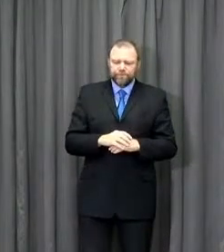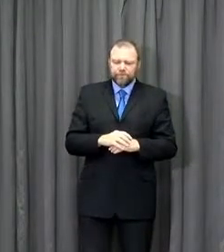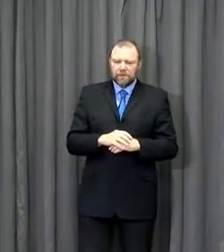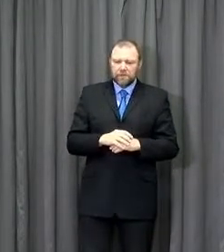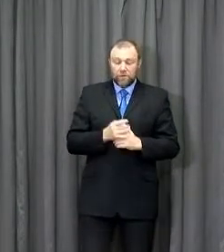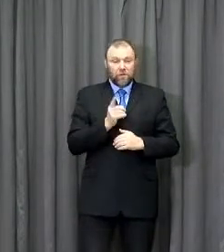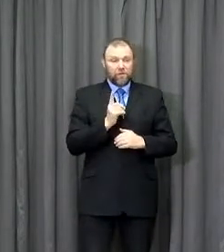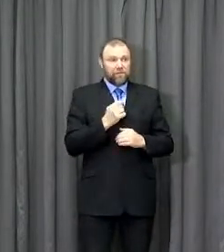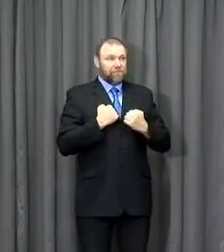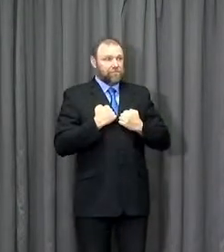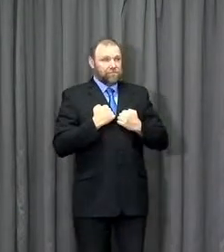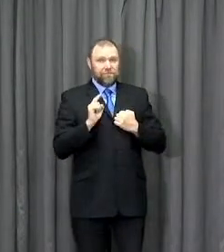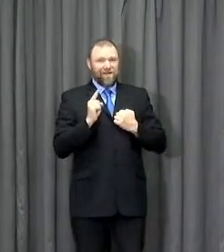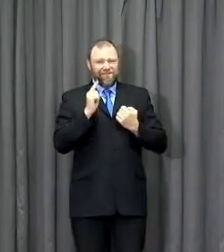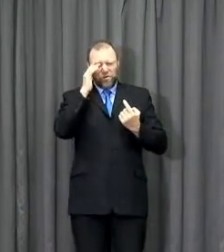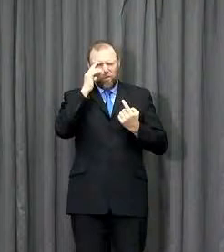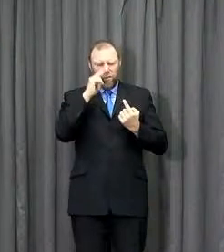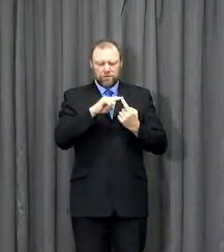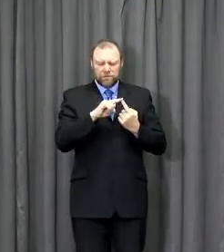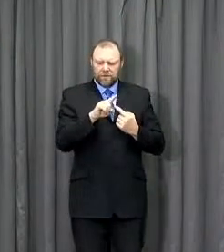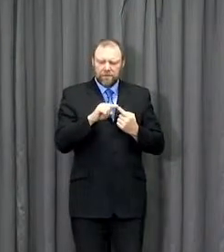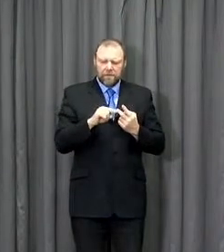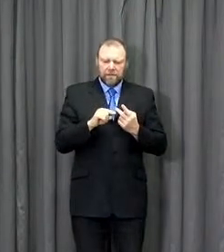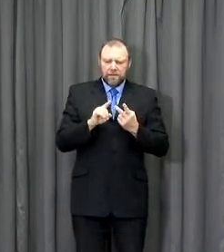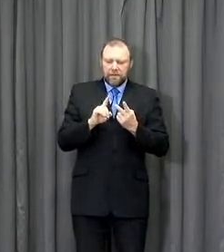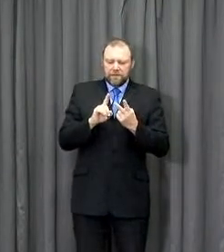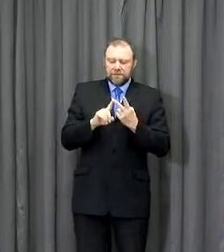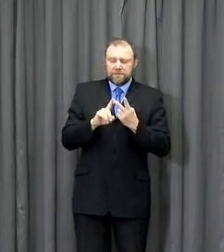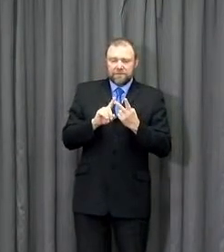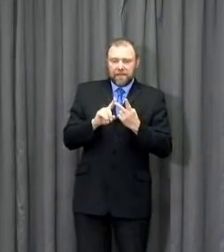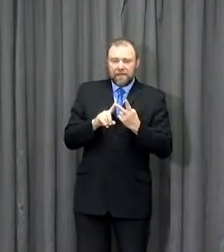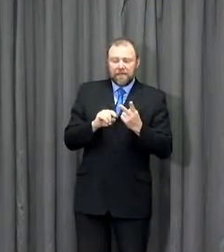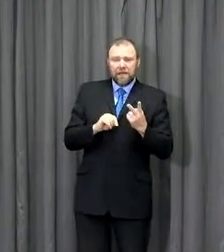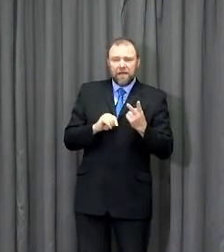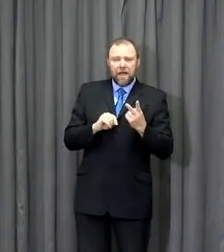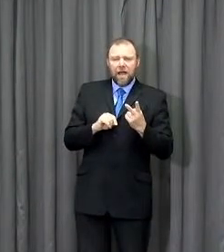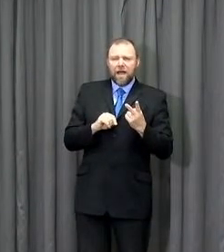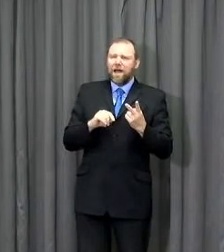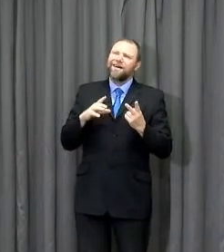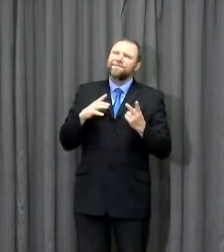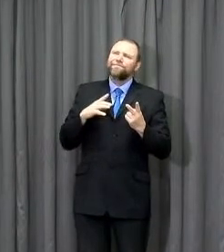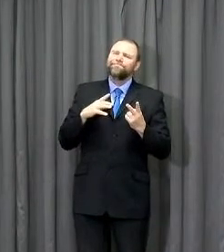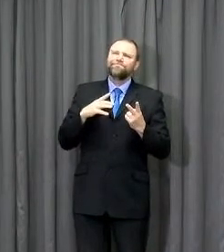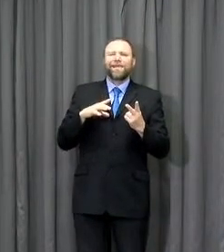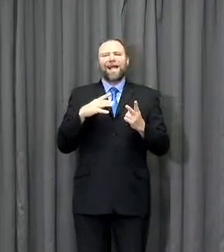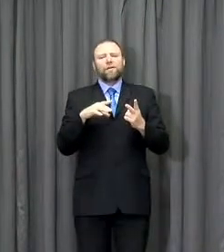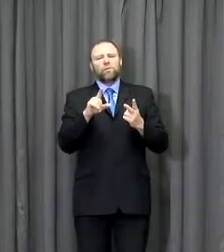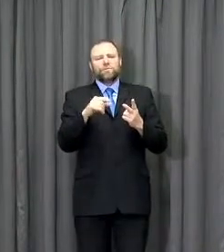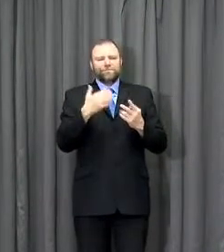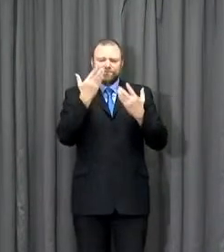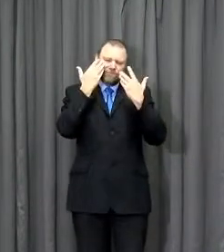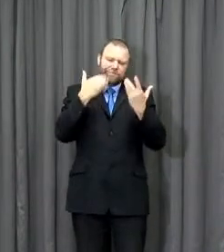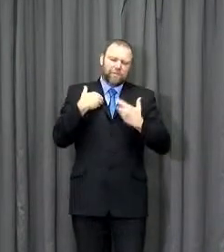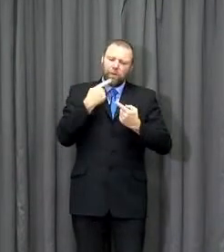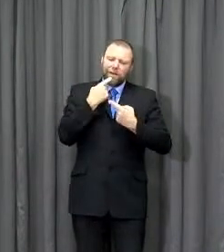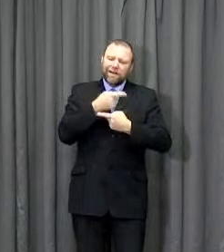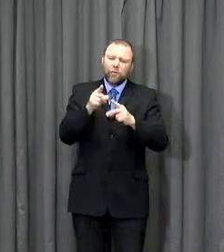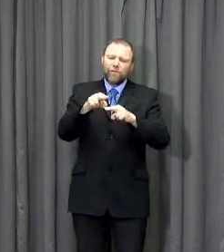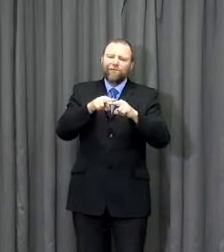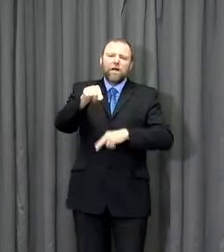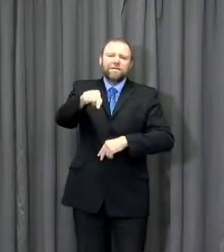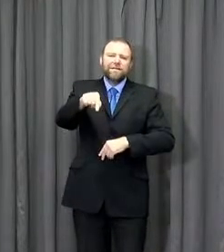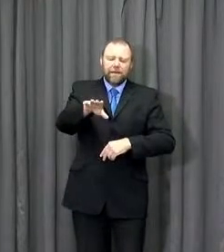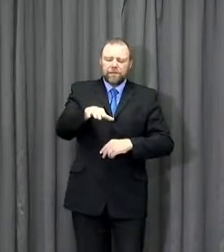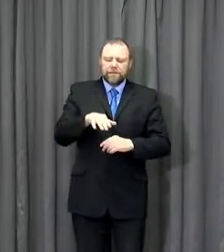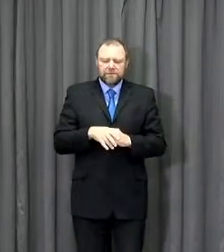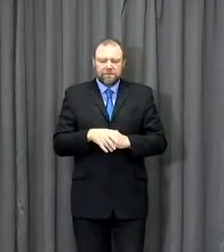that would be my first thought. The second one is I don't want to preempt what the First Minister might announce on Friday, obviously, but I think you've heard